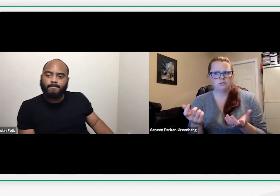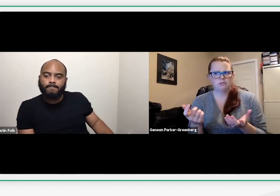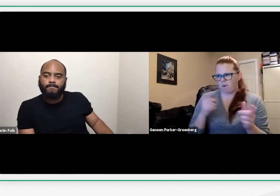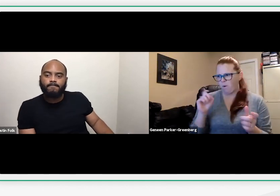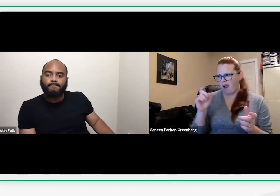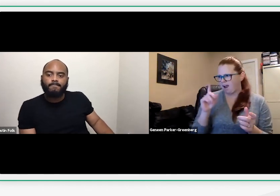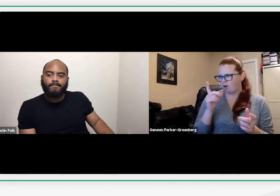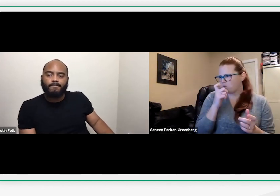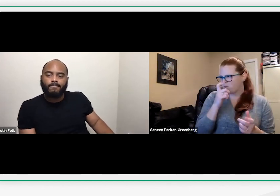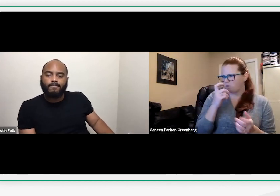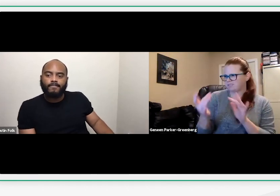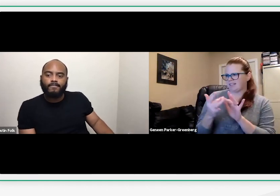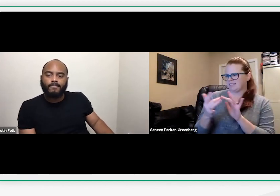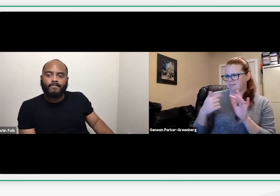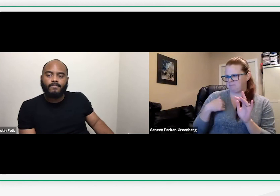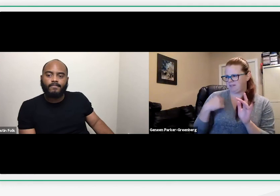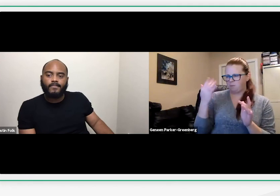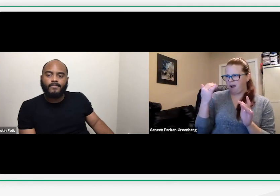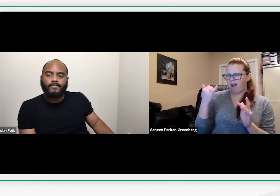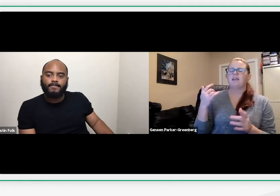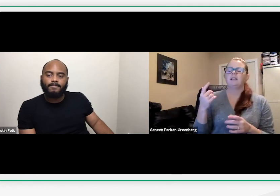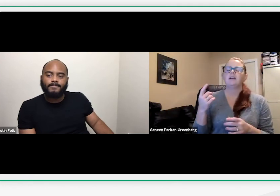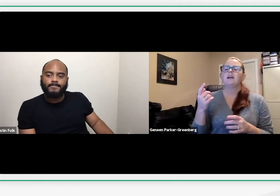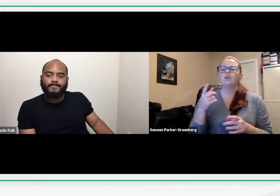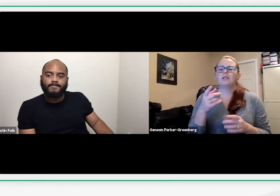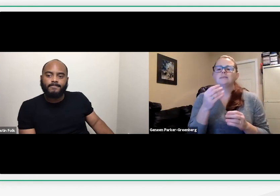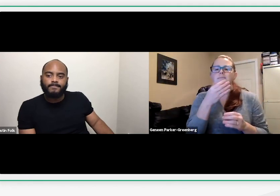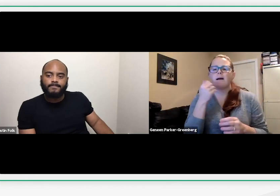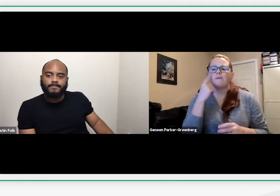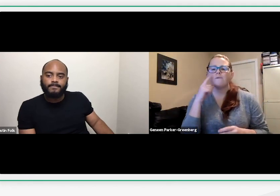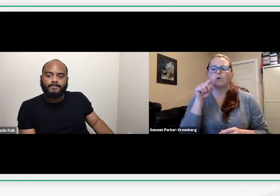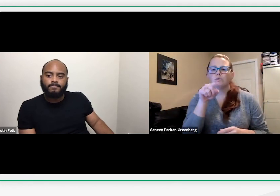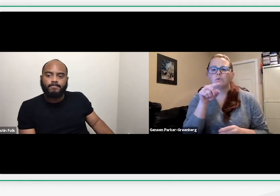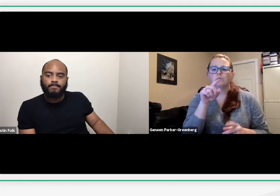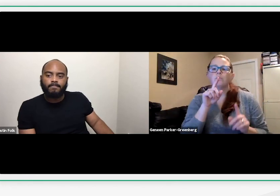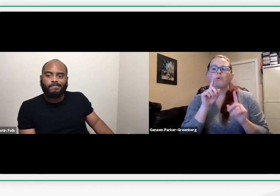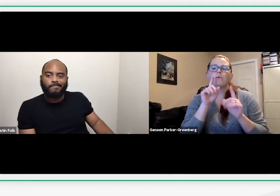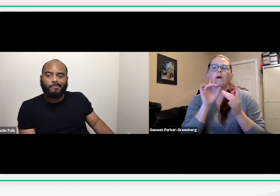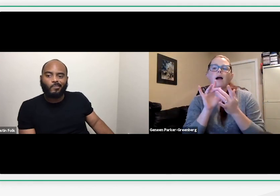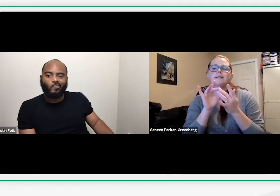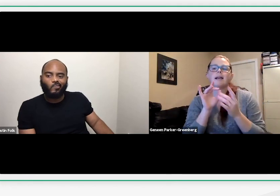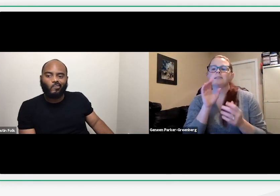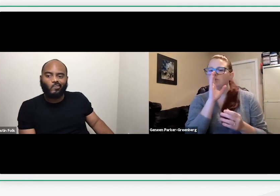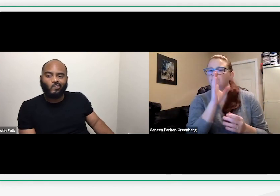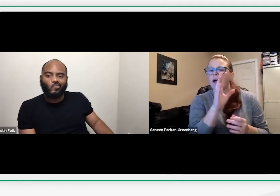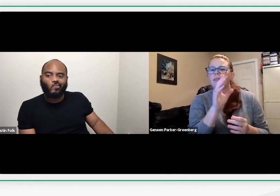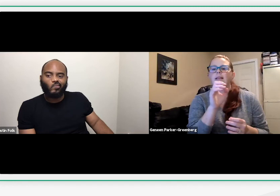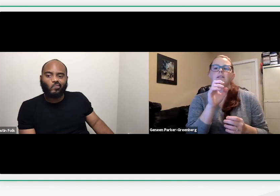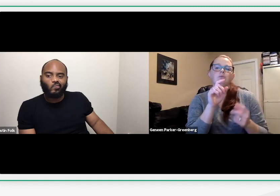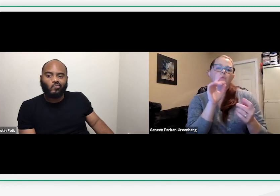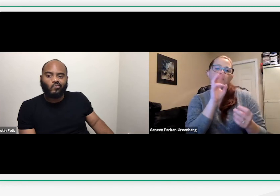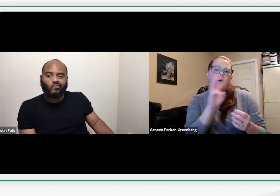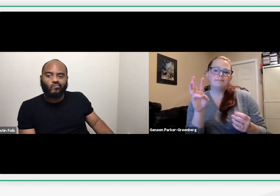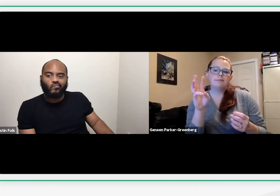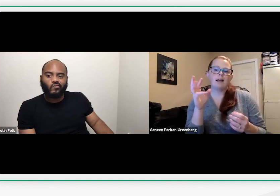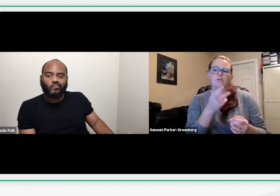any unsolicited emails if you don't know who it is or why they're contacting you or where this is from. It's better for